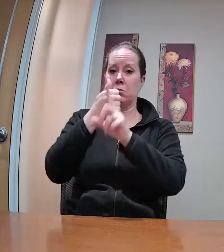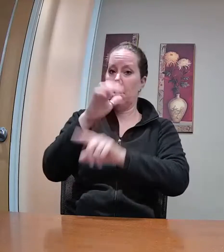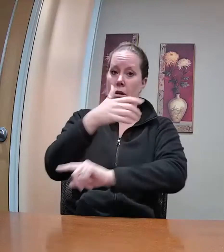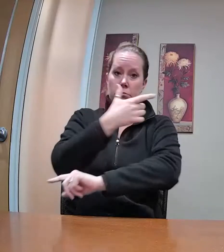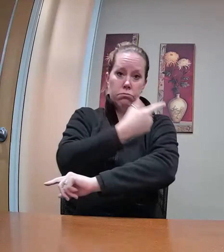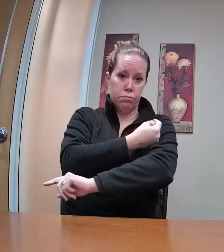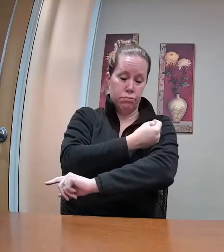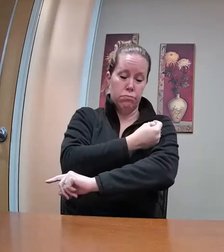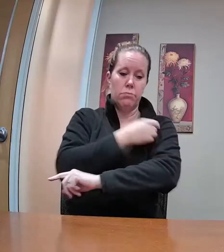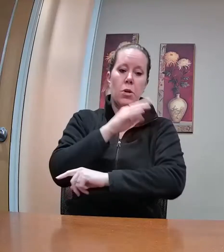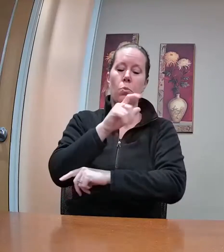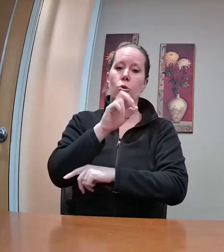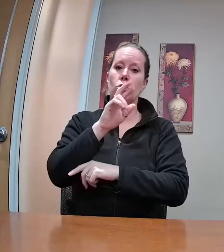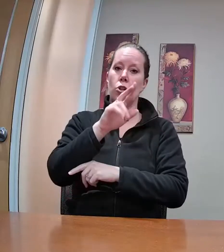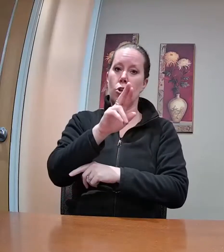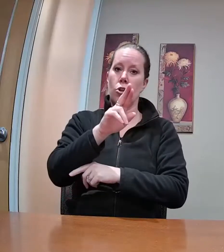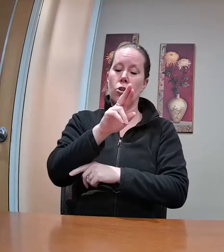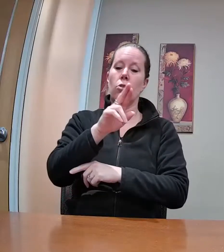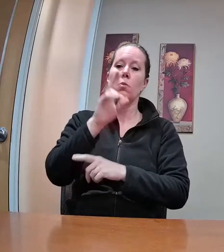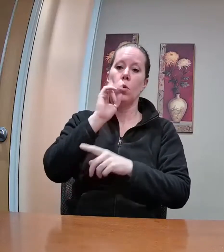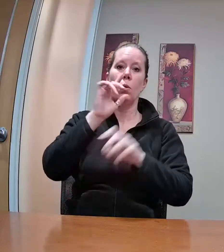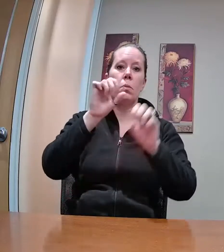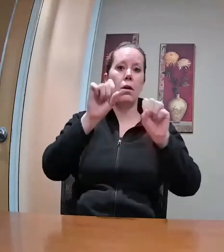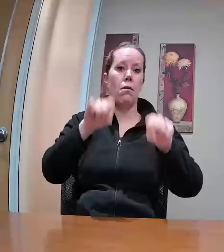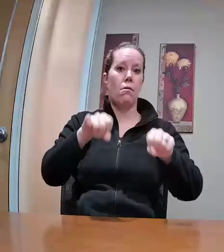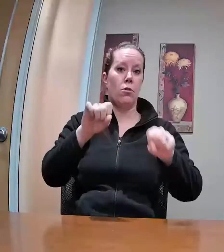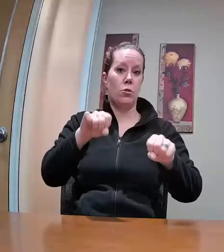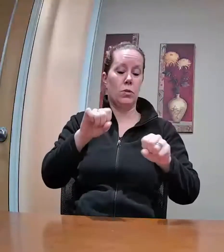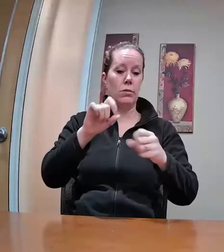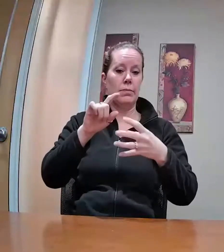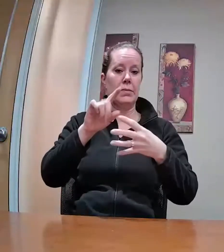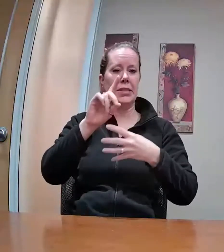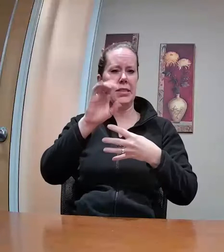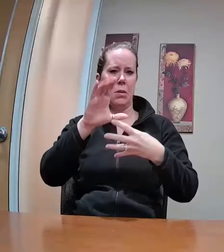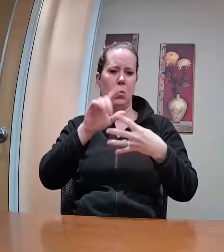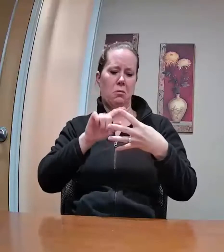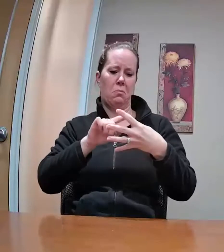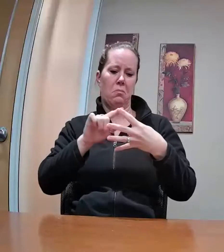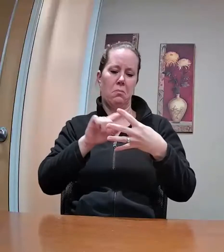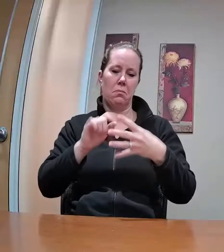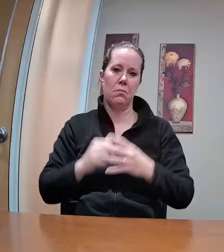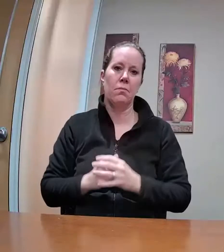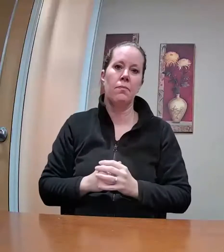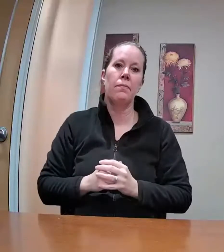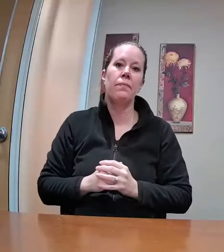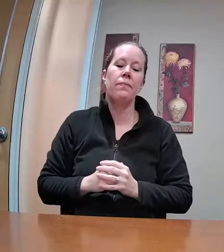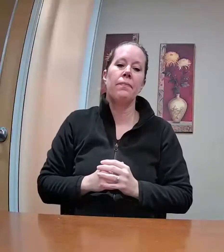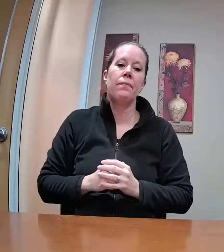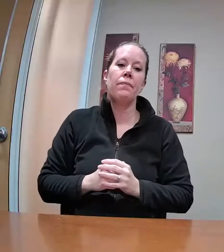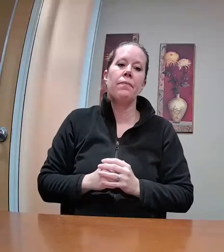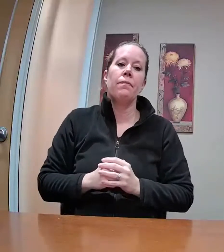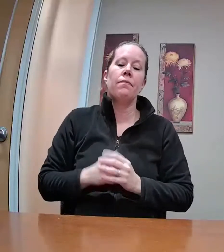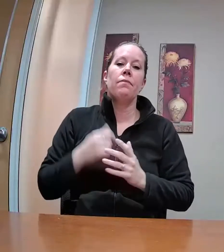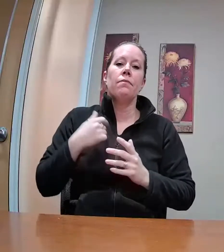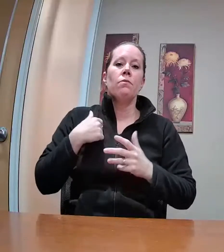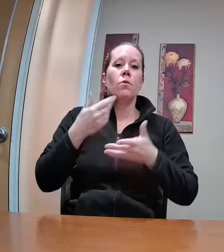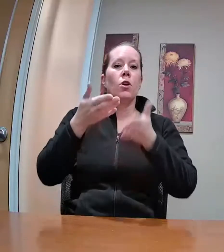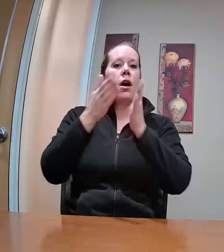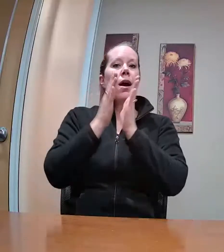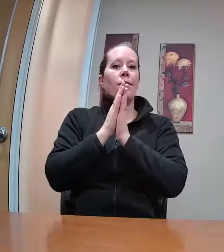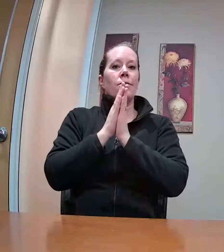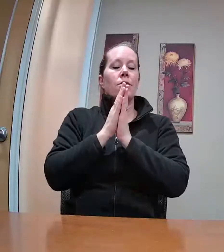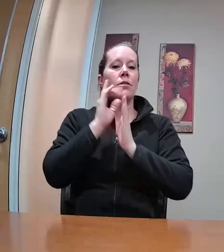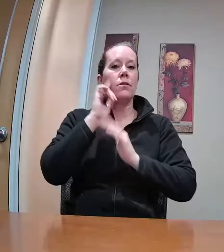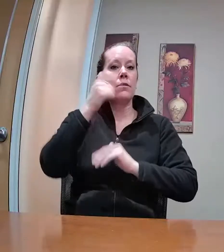their shots will all be eligible. And we're asking the District Health